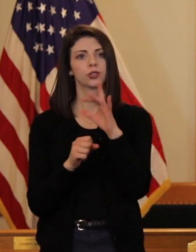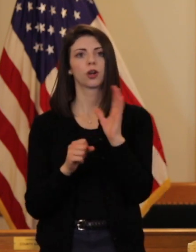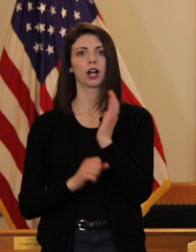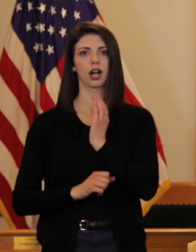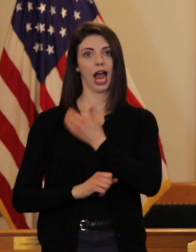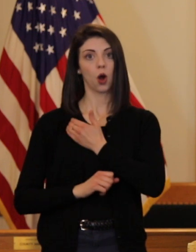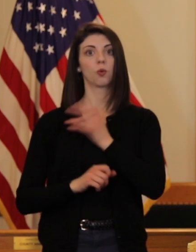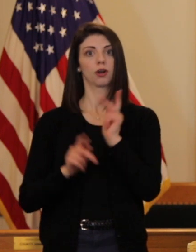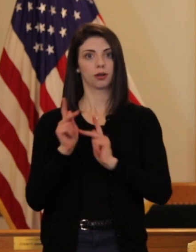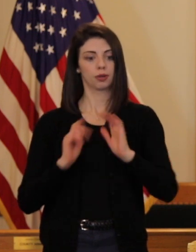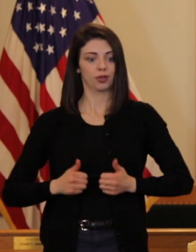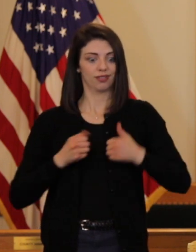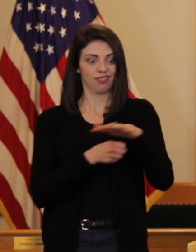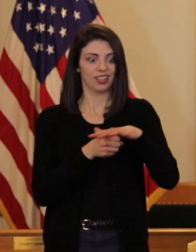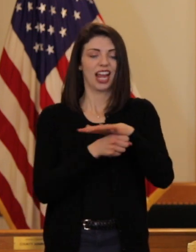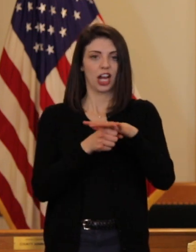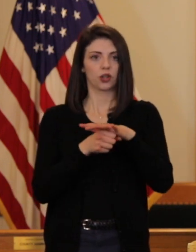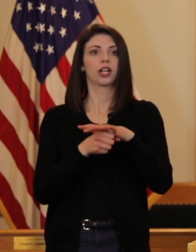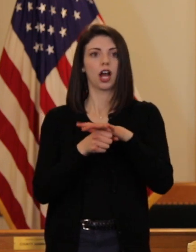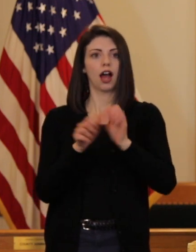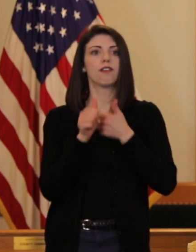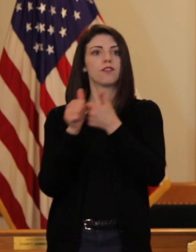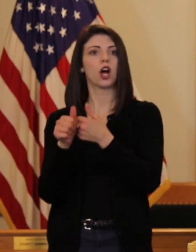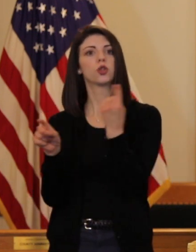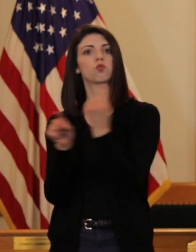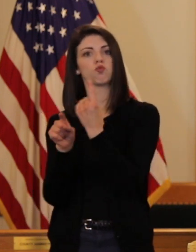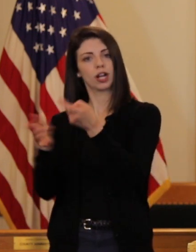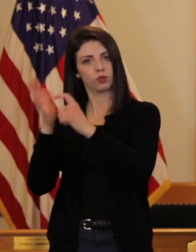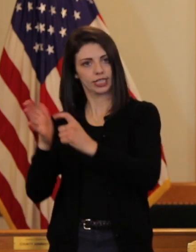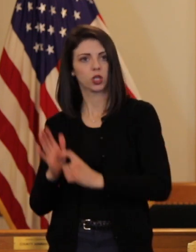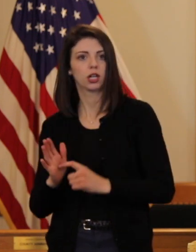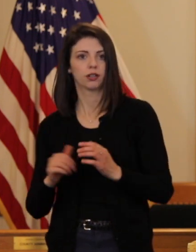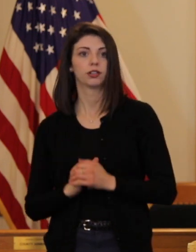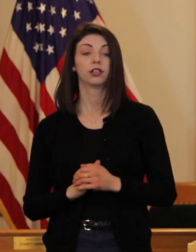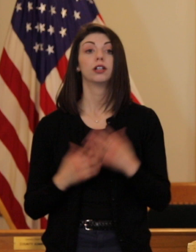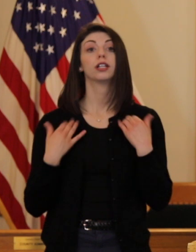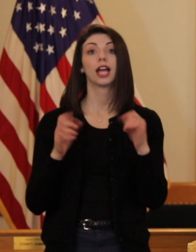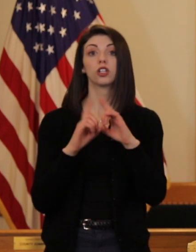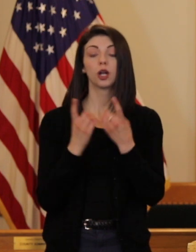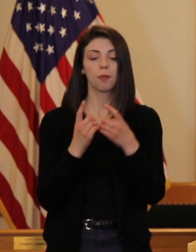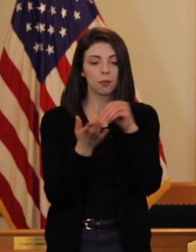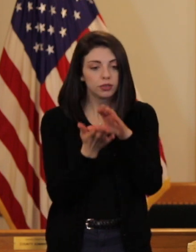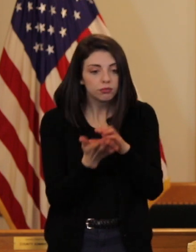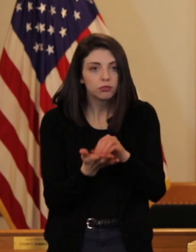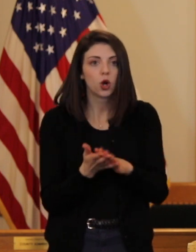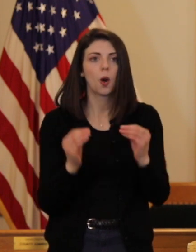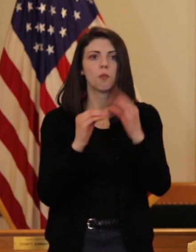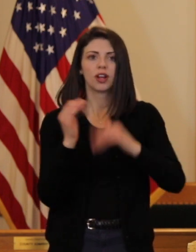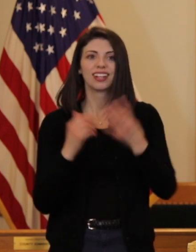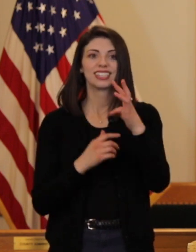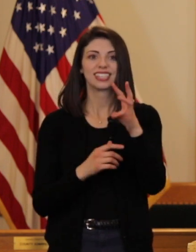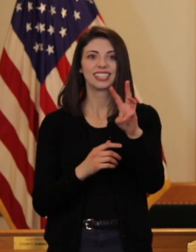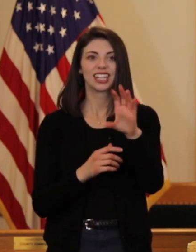State criteria are tested for COVID-19. The health department staff has tracked more than 1,600 tests,